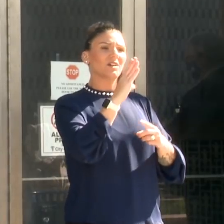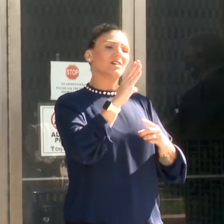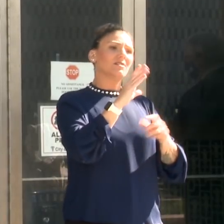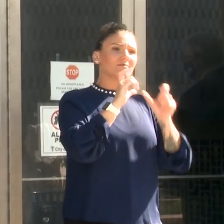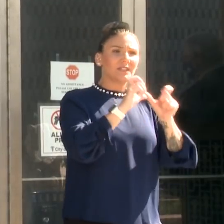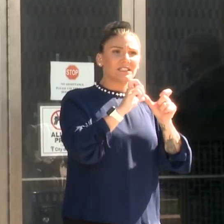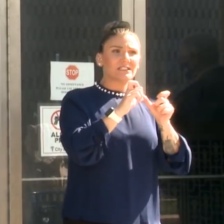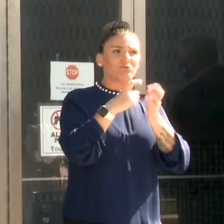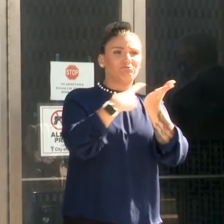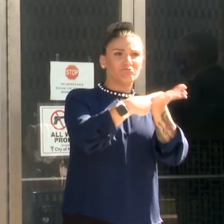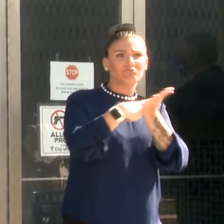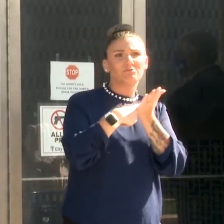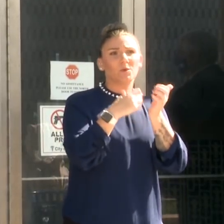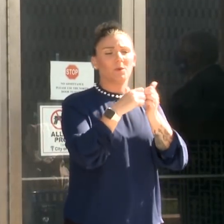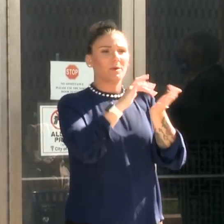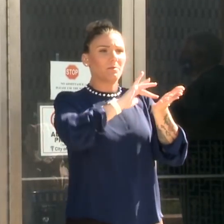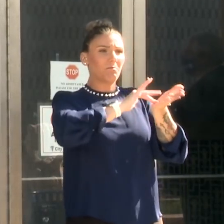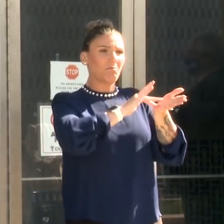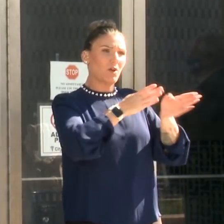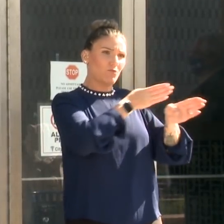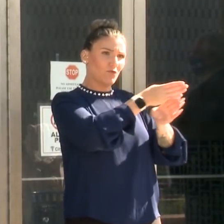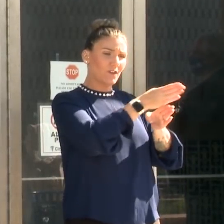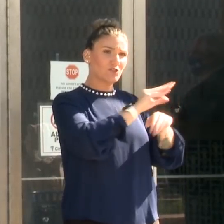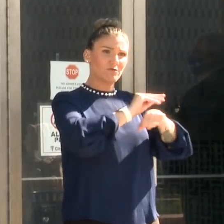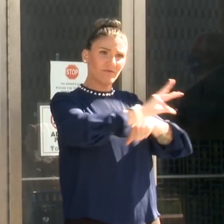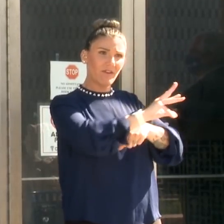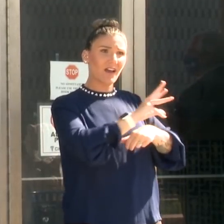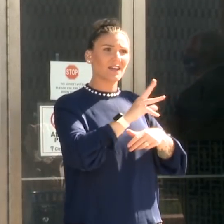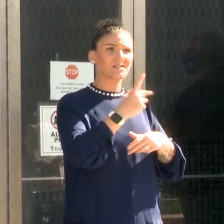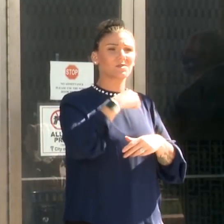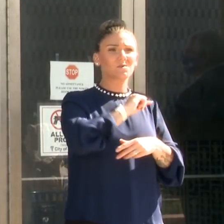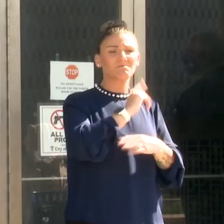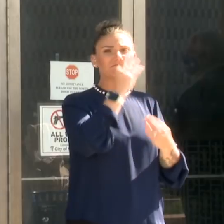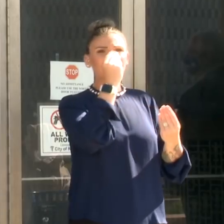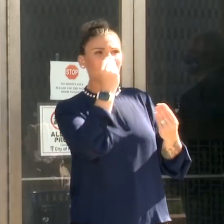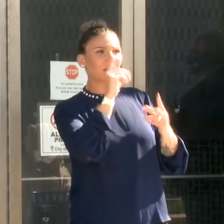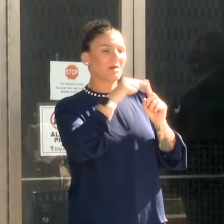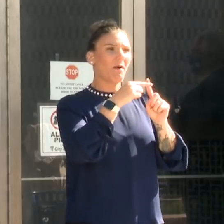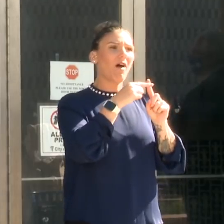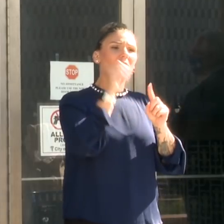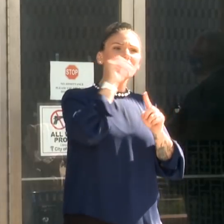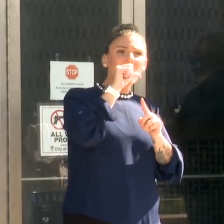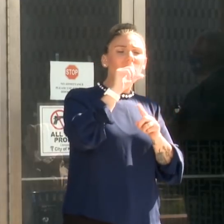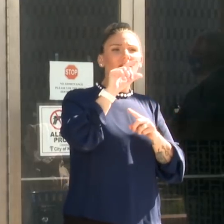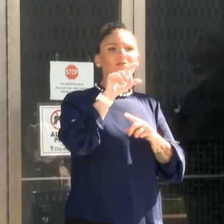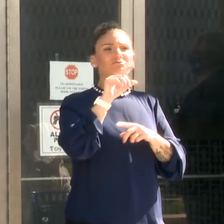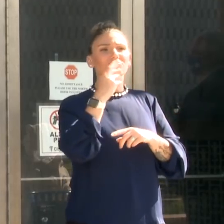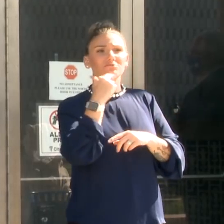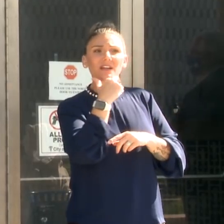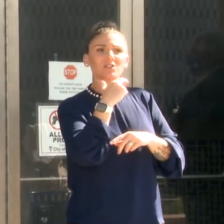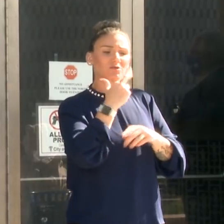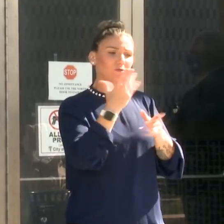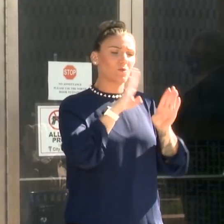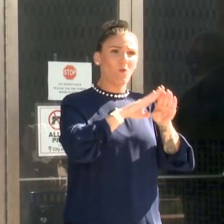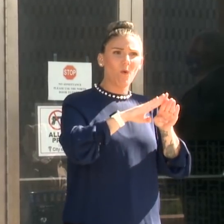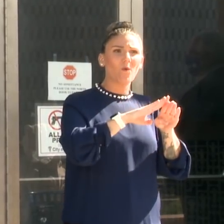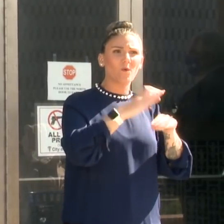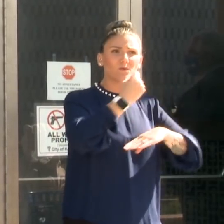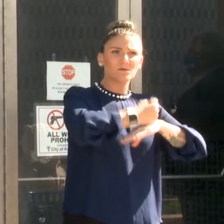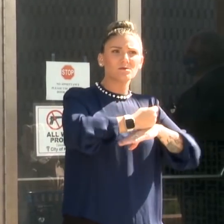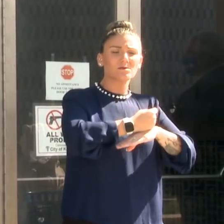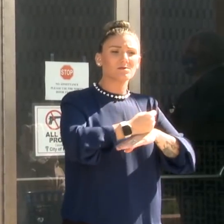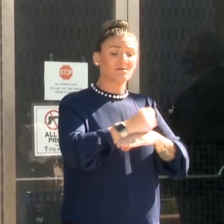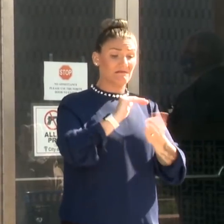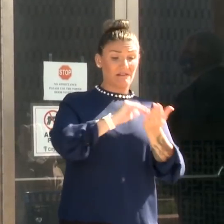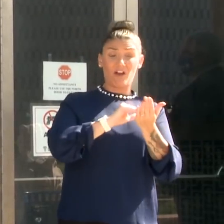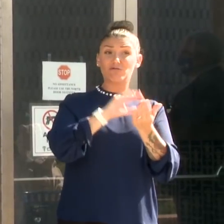consult with our medical and our professional advice in connection with needing to close down bars and restaurants. I think Dr. Archer was very clear for us, which is that